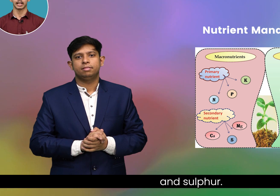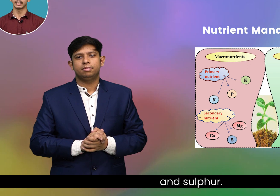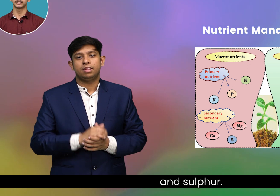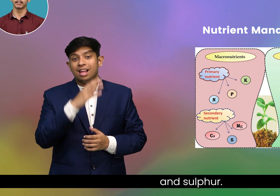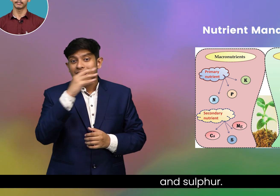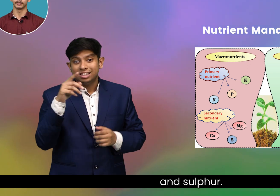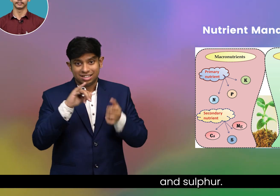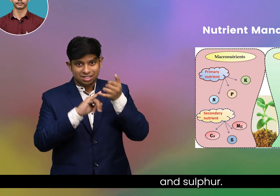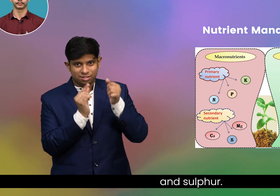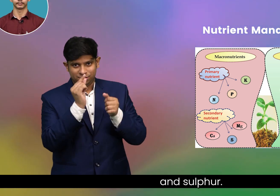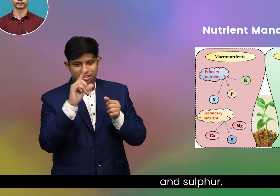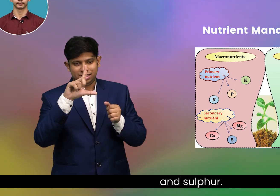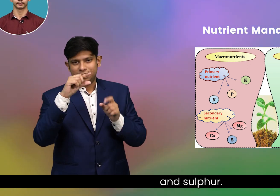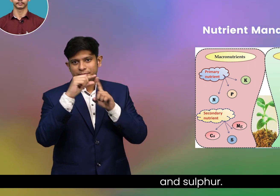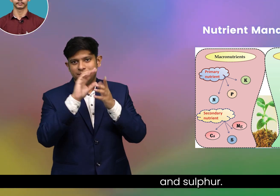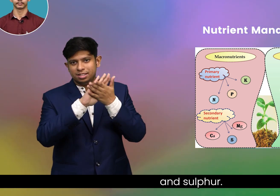and sulfur.